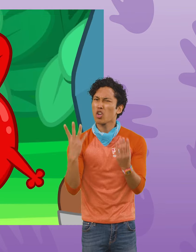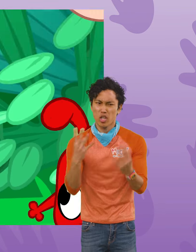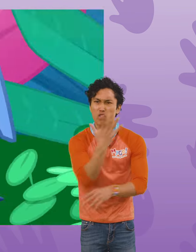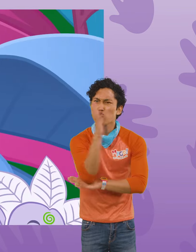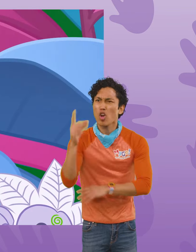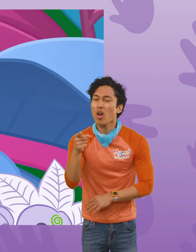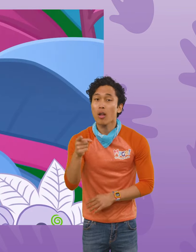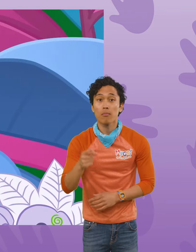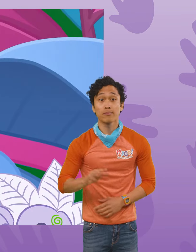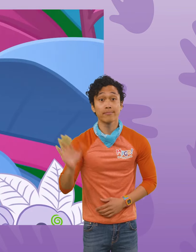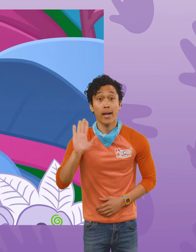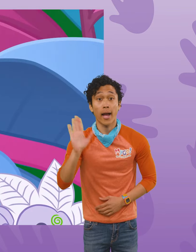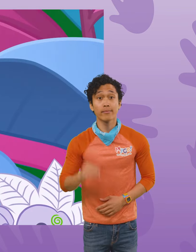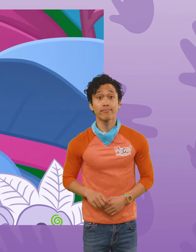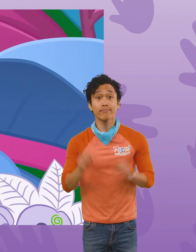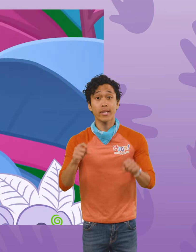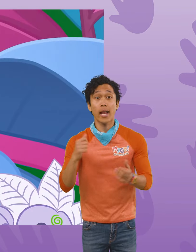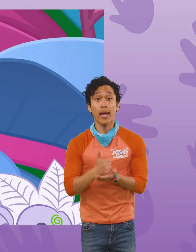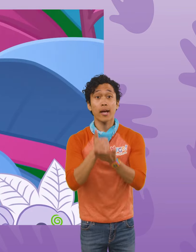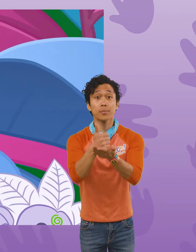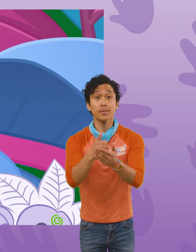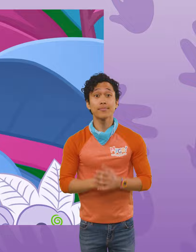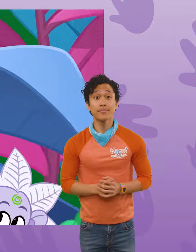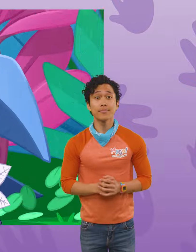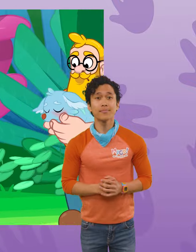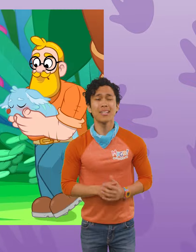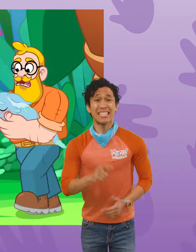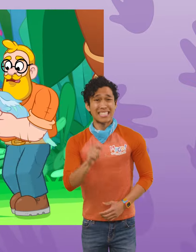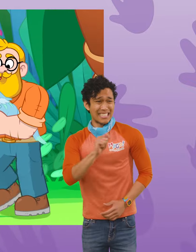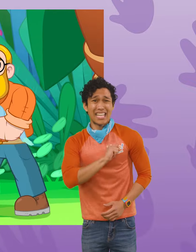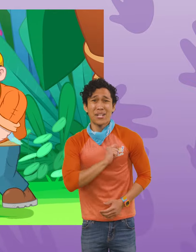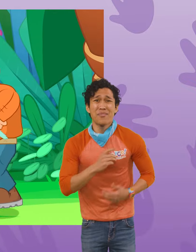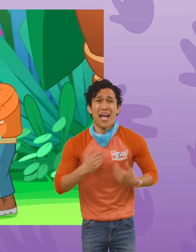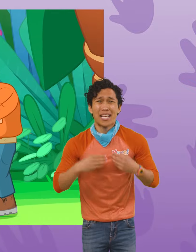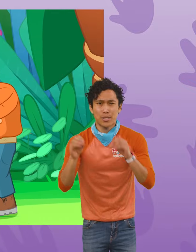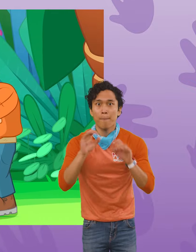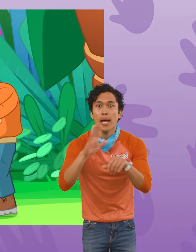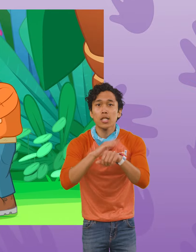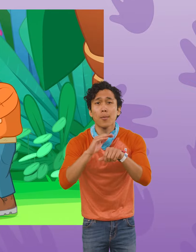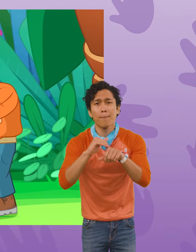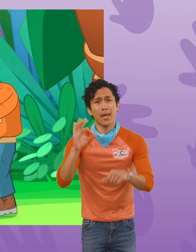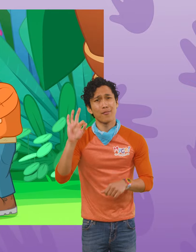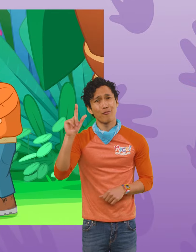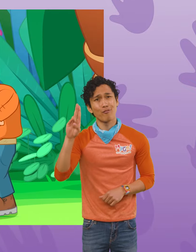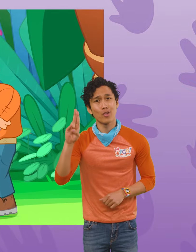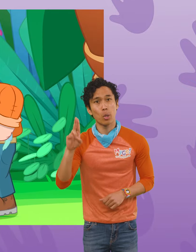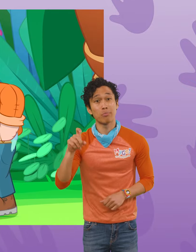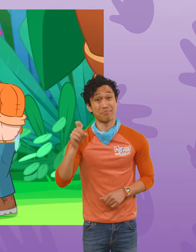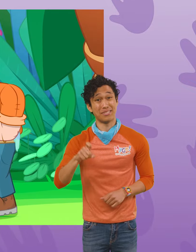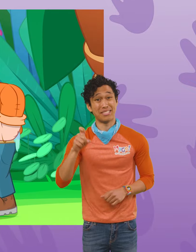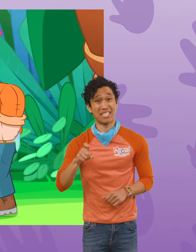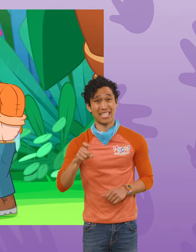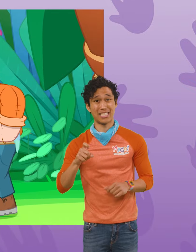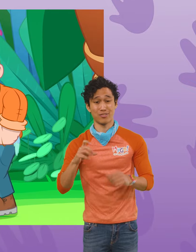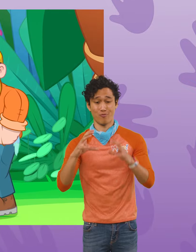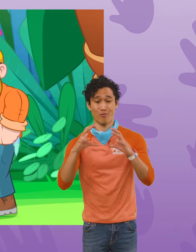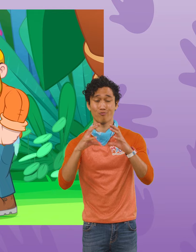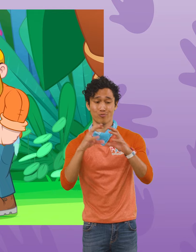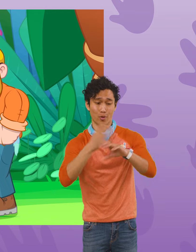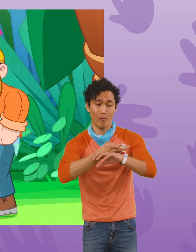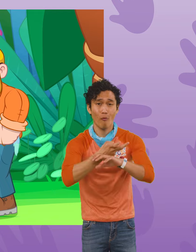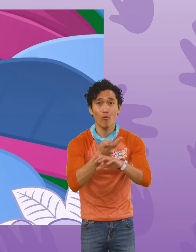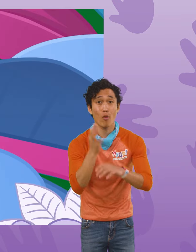jungle? Hello there. Can I help you with something? Telefox has the magic pet flu and needs some fuzzy fruit